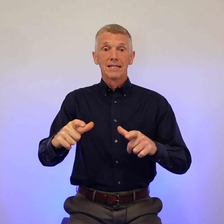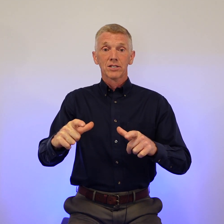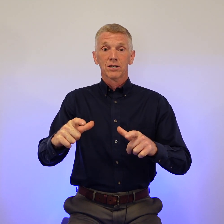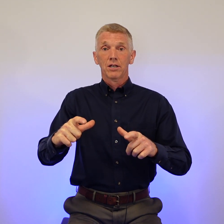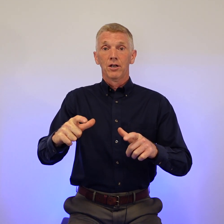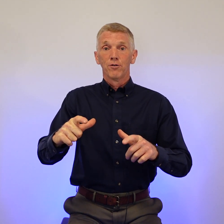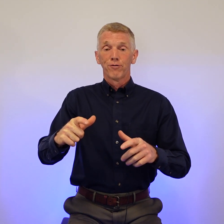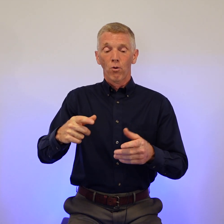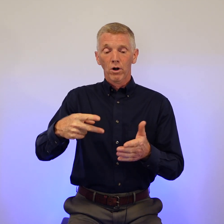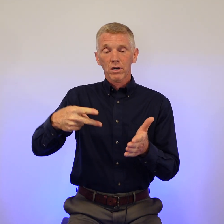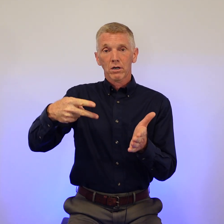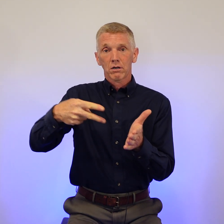is, fork,